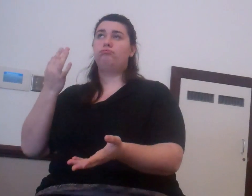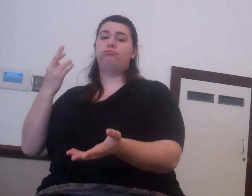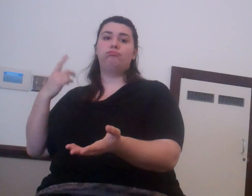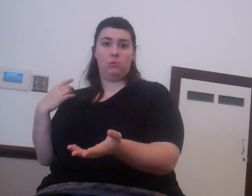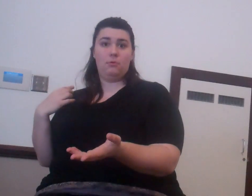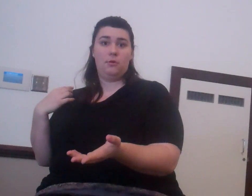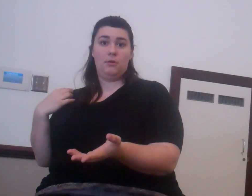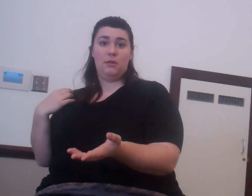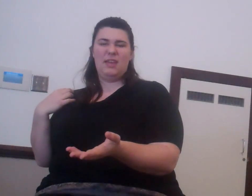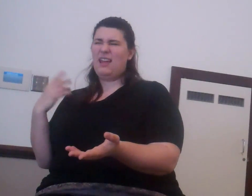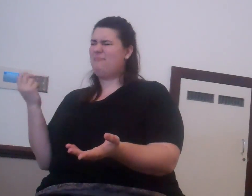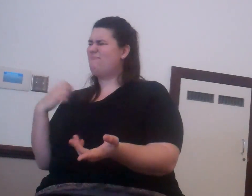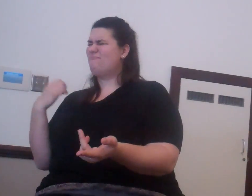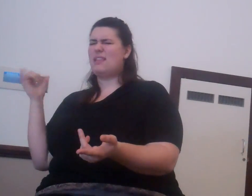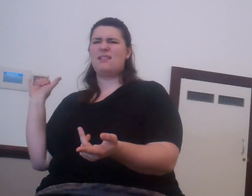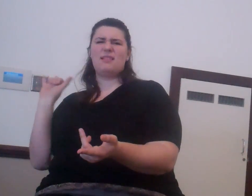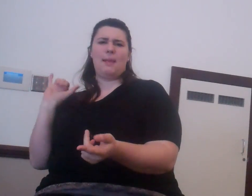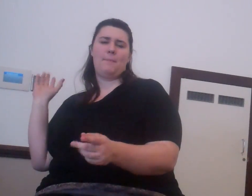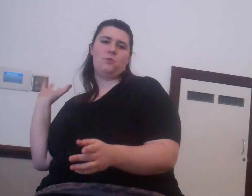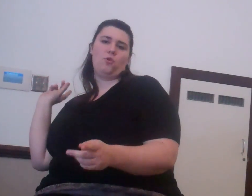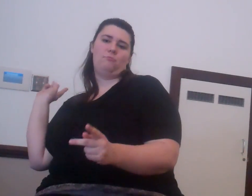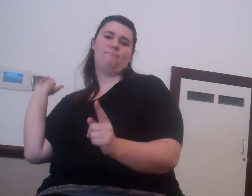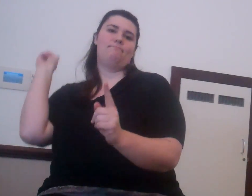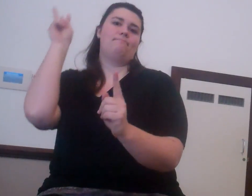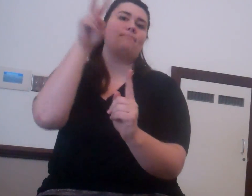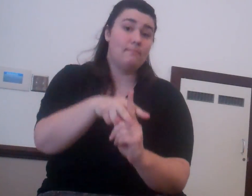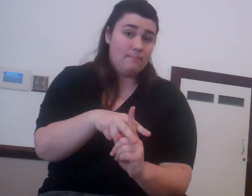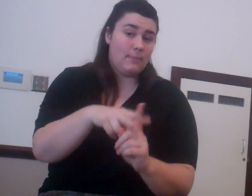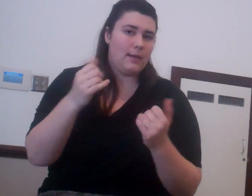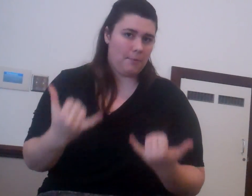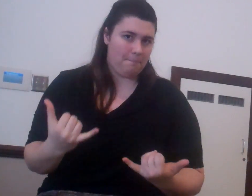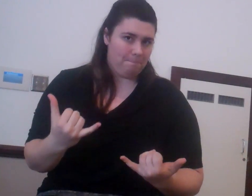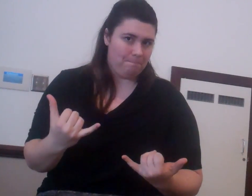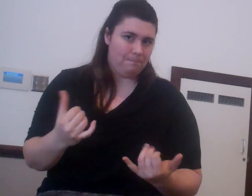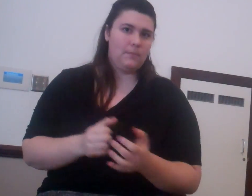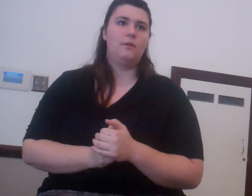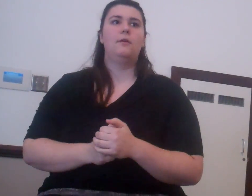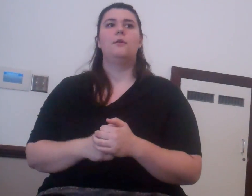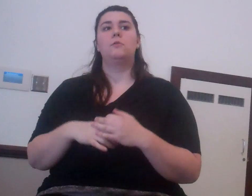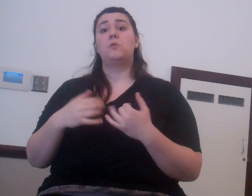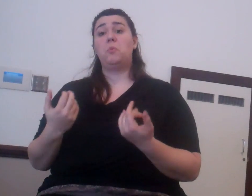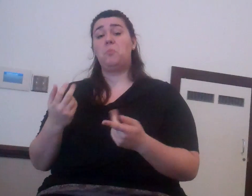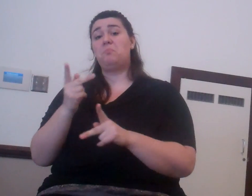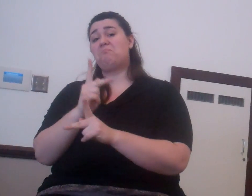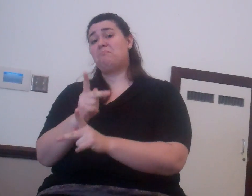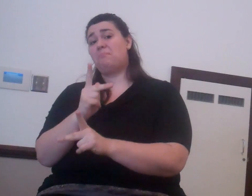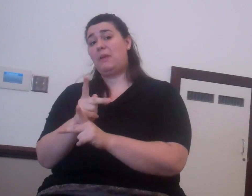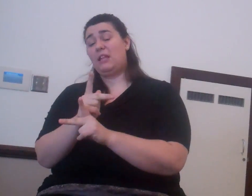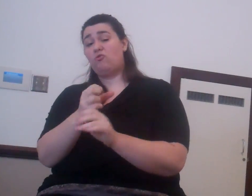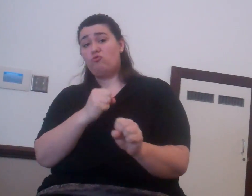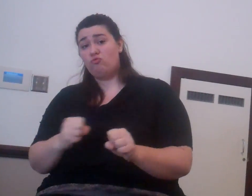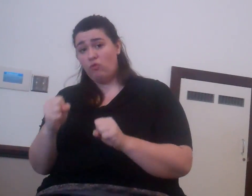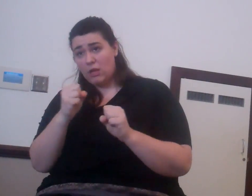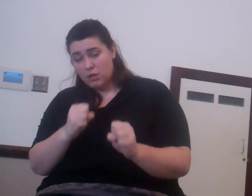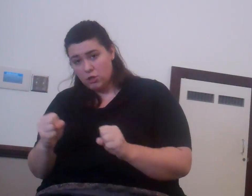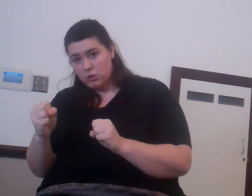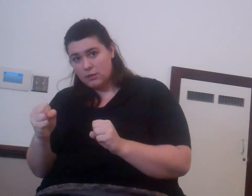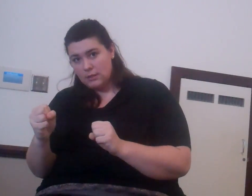just applying them to this new context, right? So the maintenance strategies that tend to be kind of important for